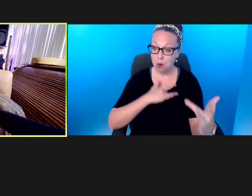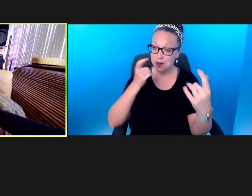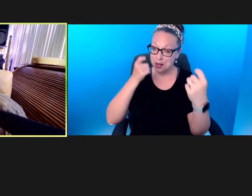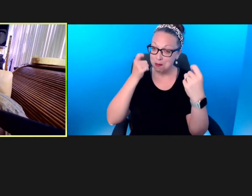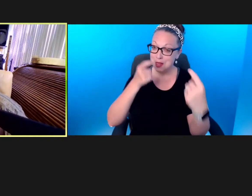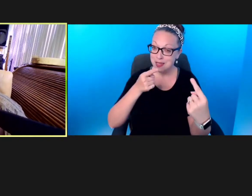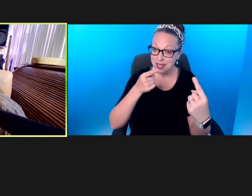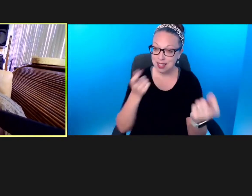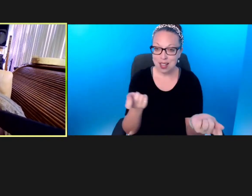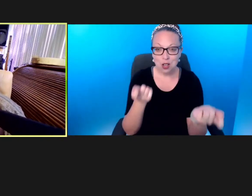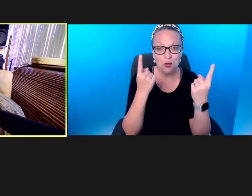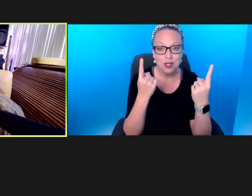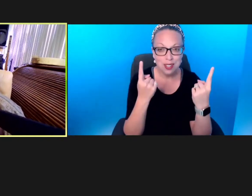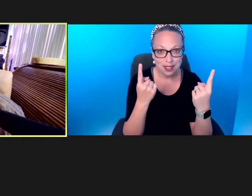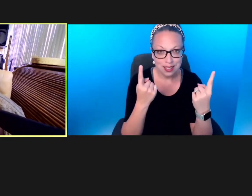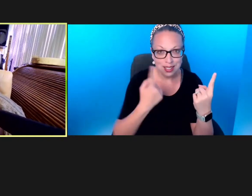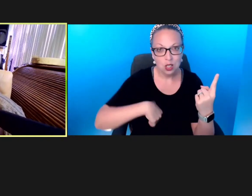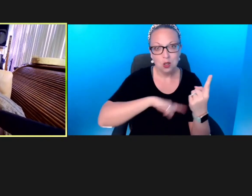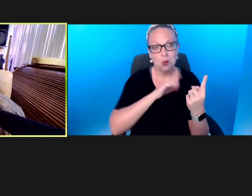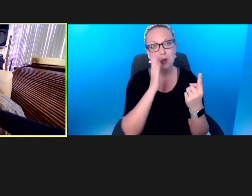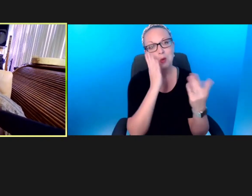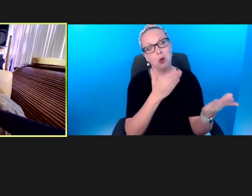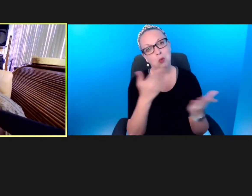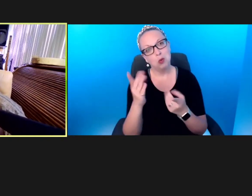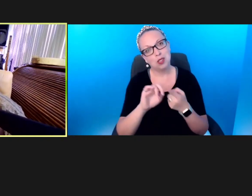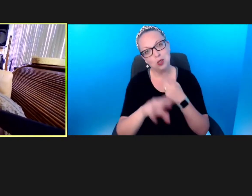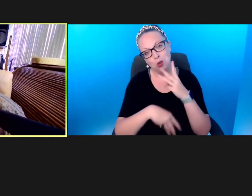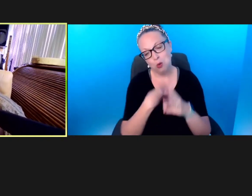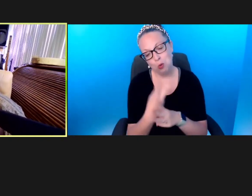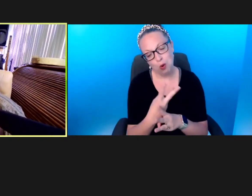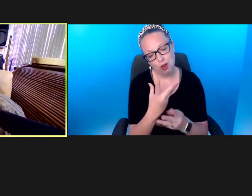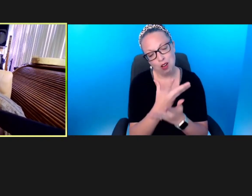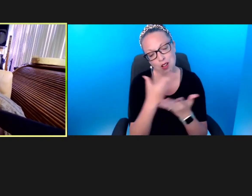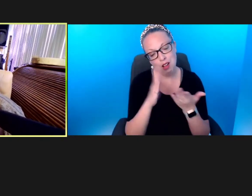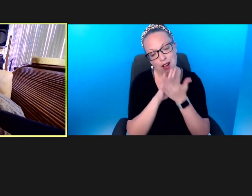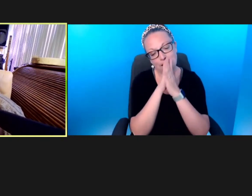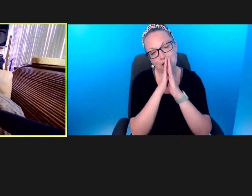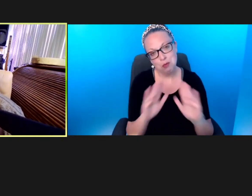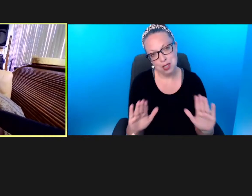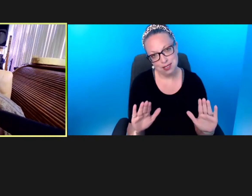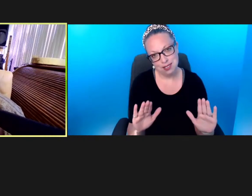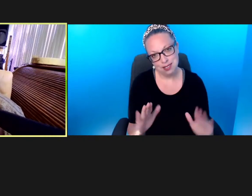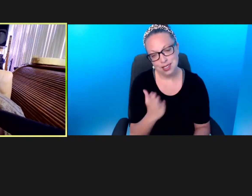we will bring to the world a great deal of peace,